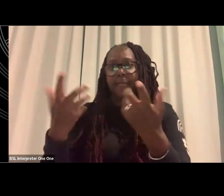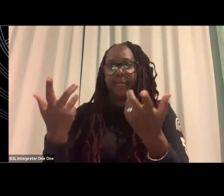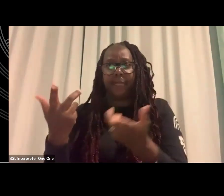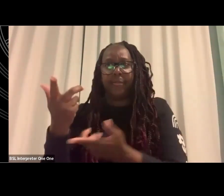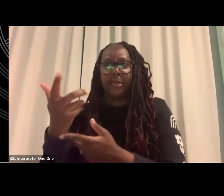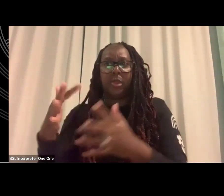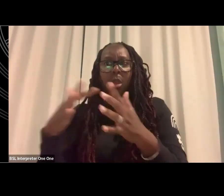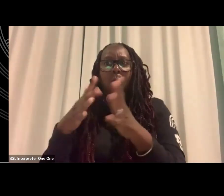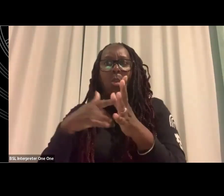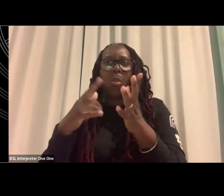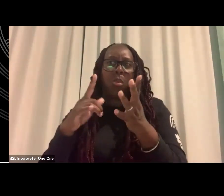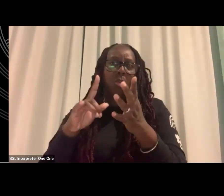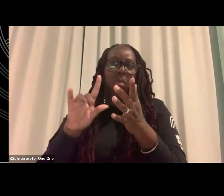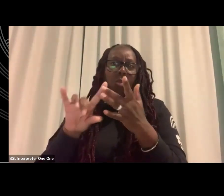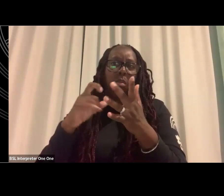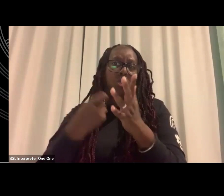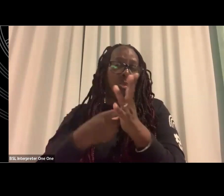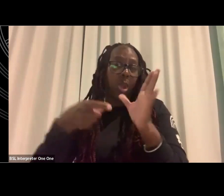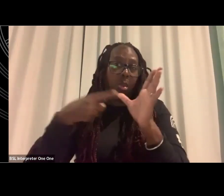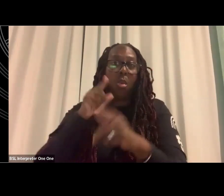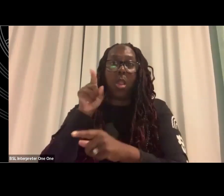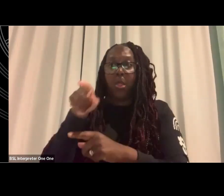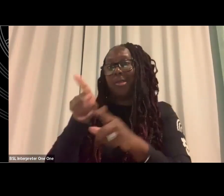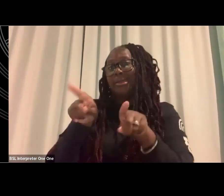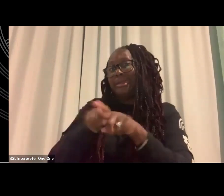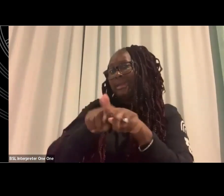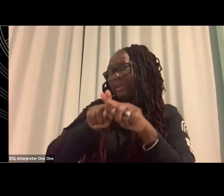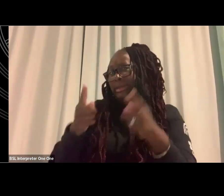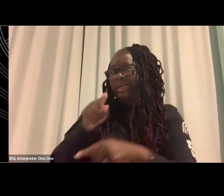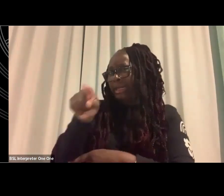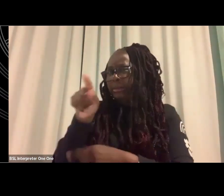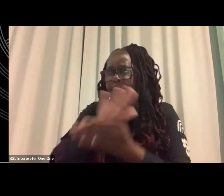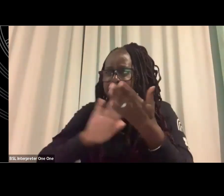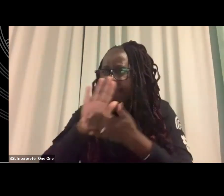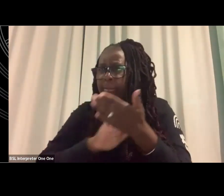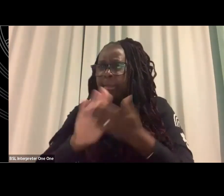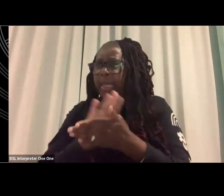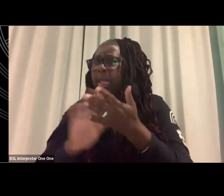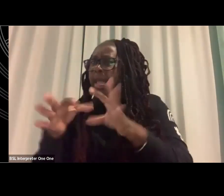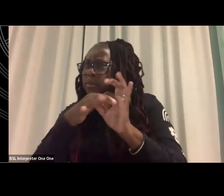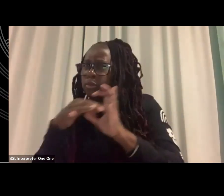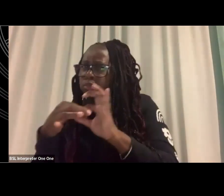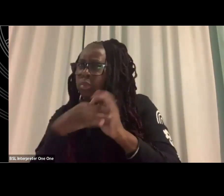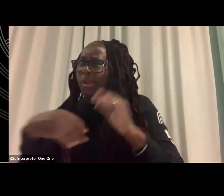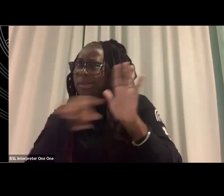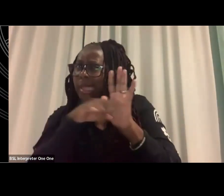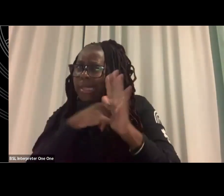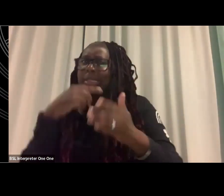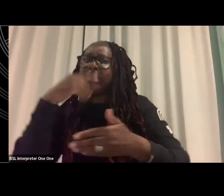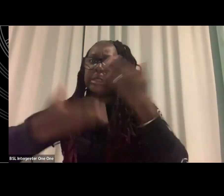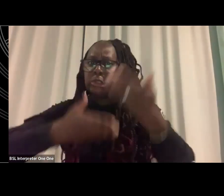it's helpful to talk to. It doesn't engage so much with objective descriptions